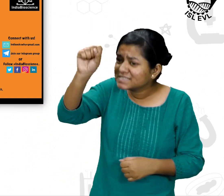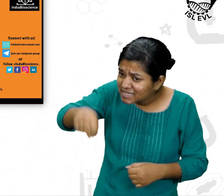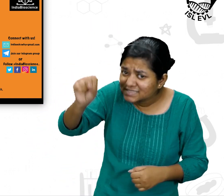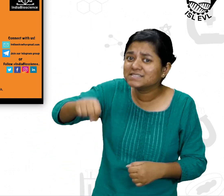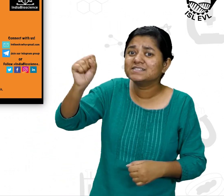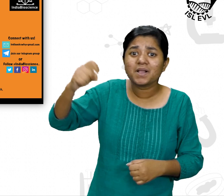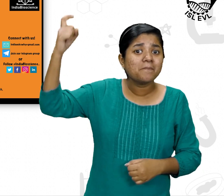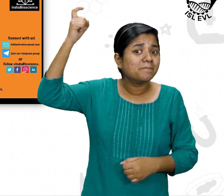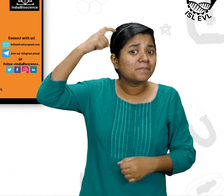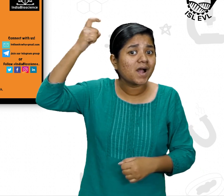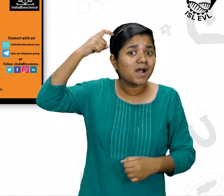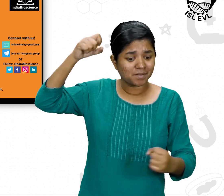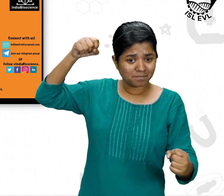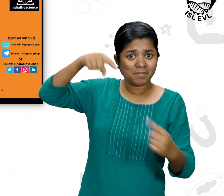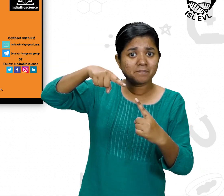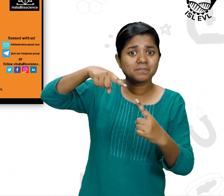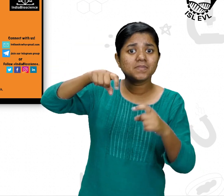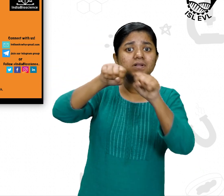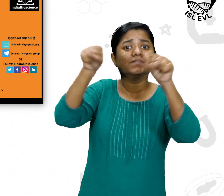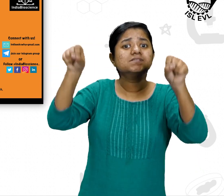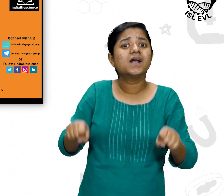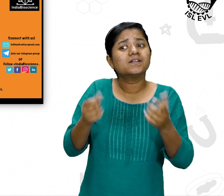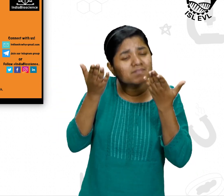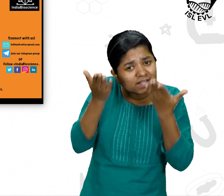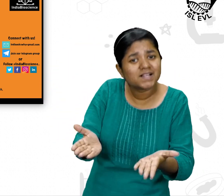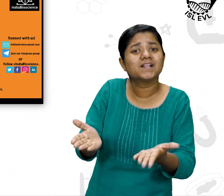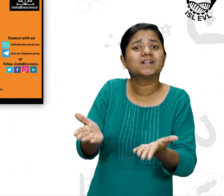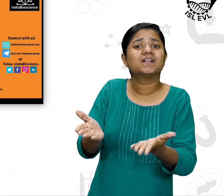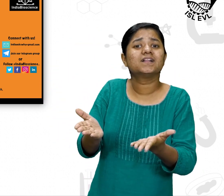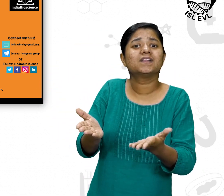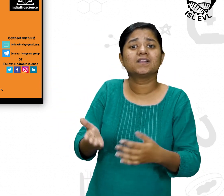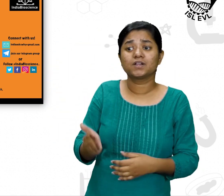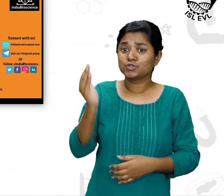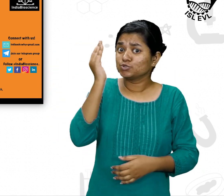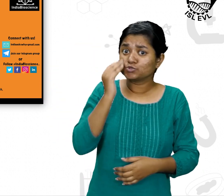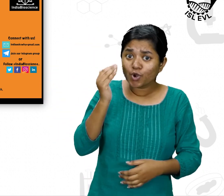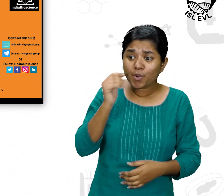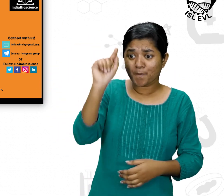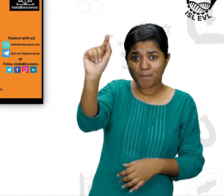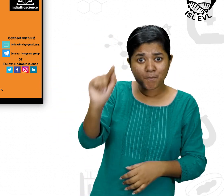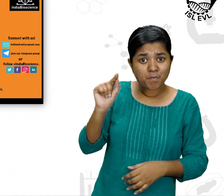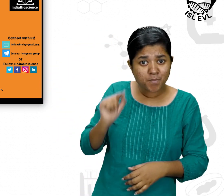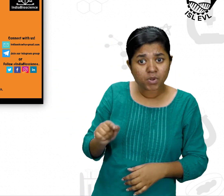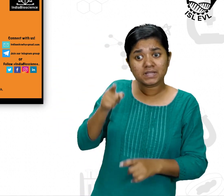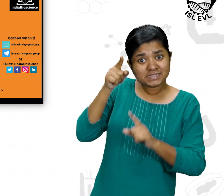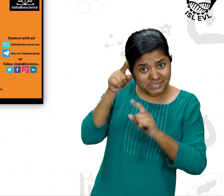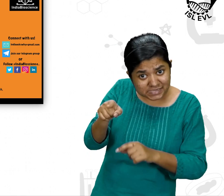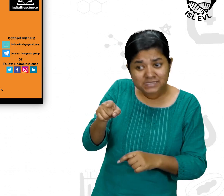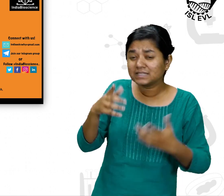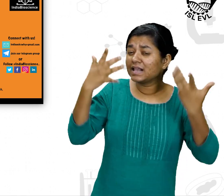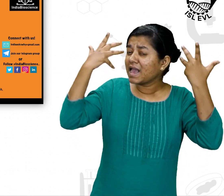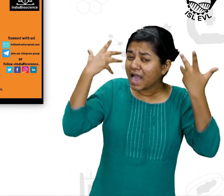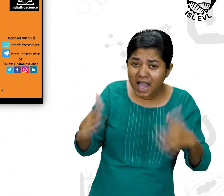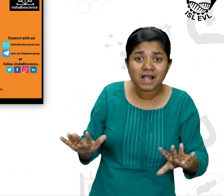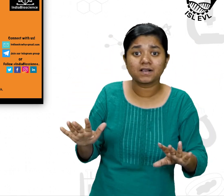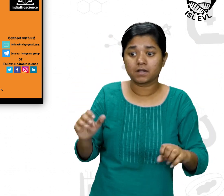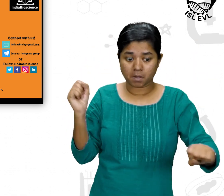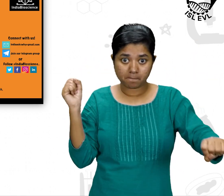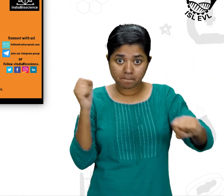even if something is mildly related to the cute feature. Whoa, our brains are so